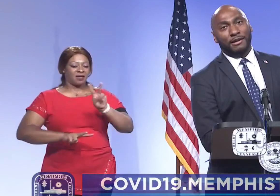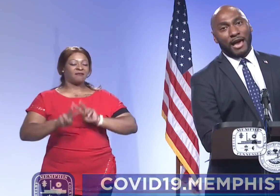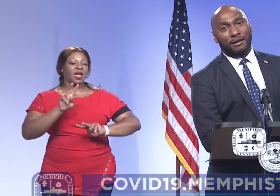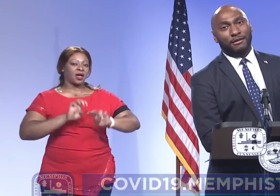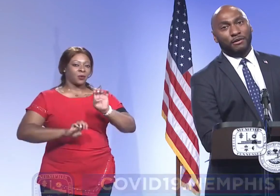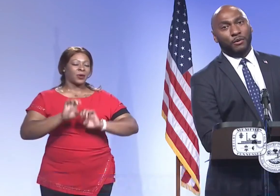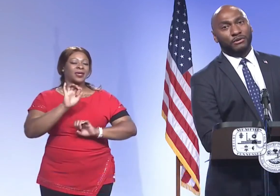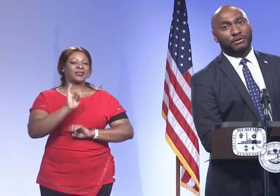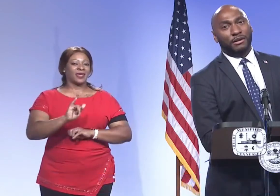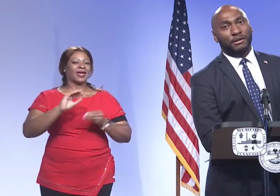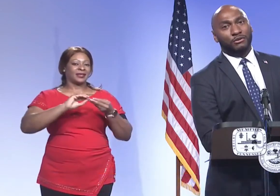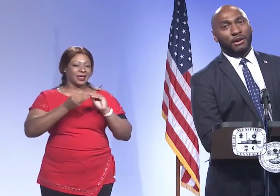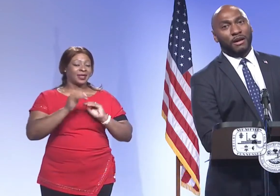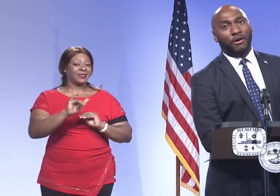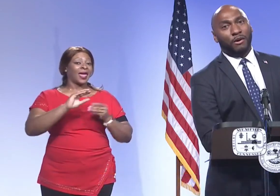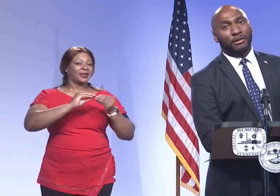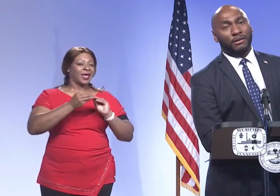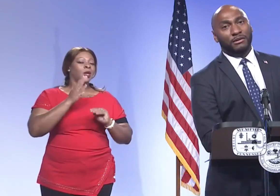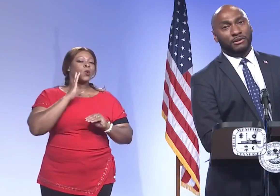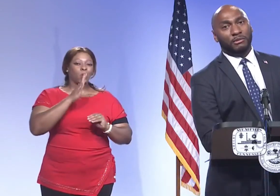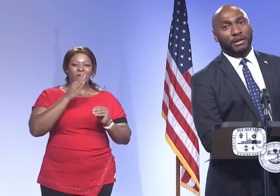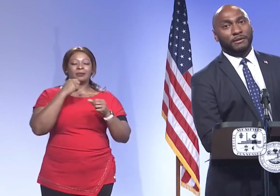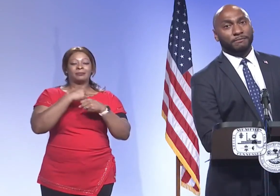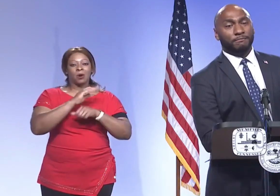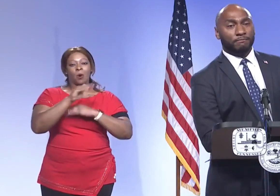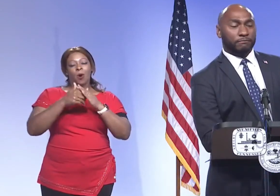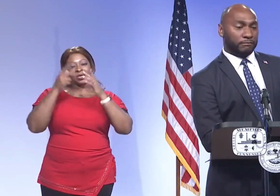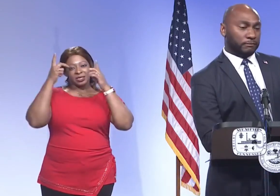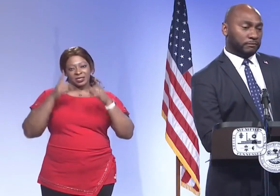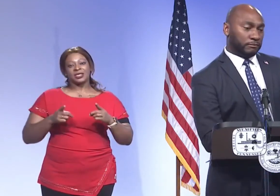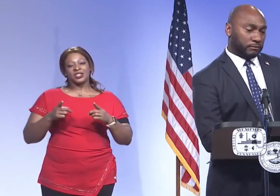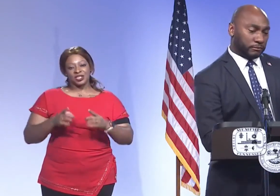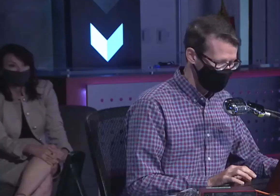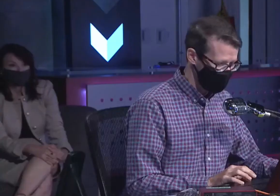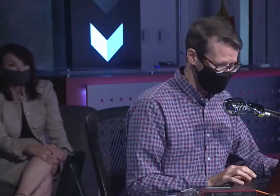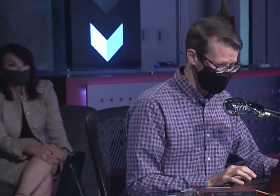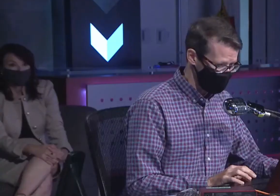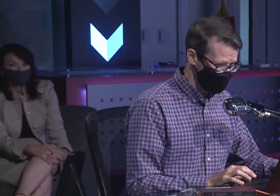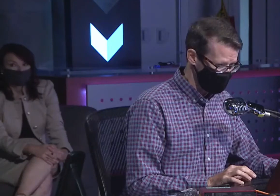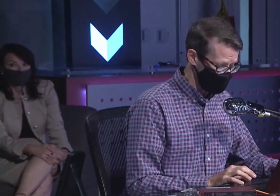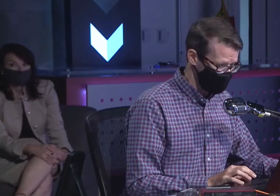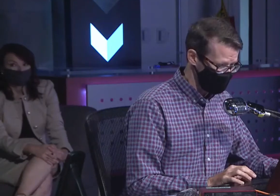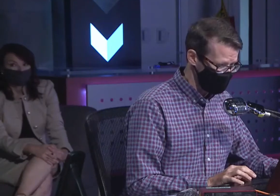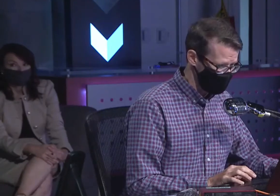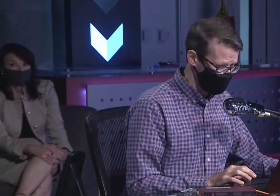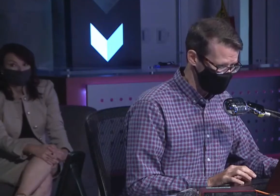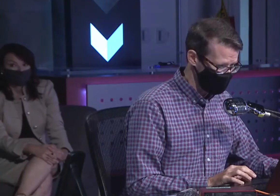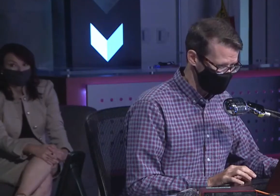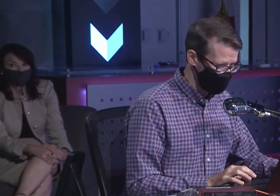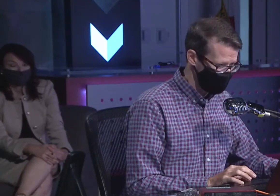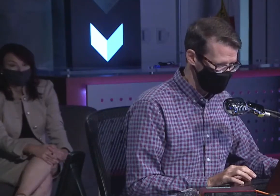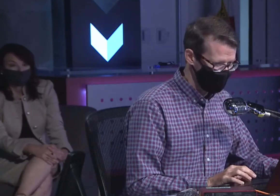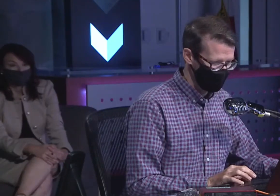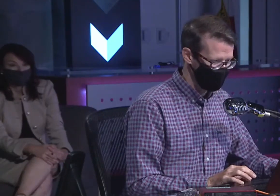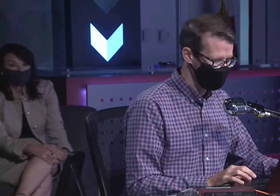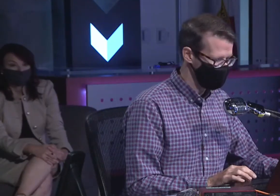and the data, of course, is going to drive all the decision making. Bradley Broders with Local Memphis